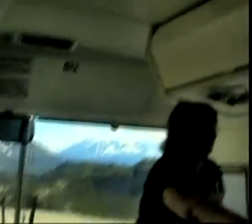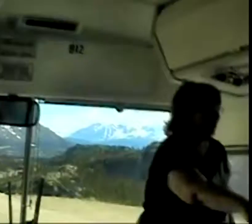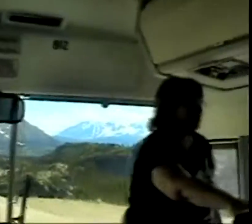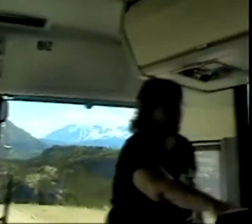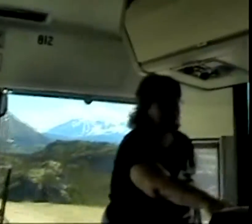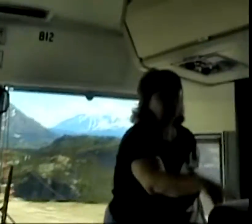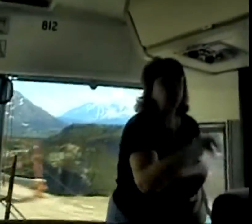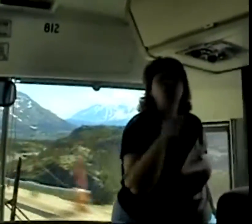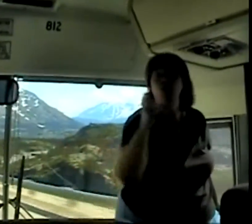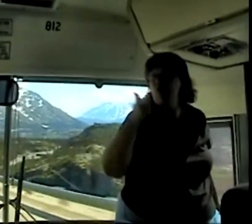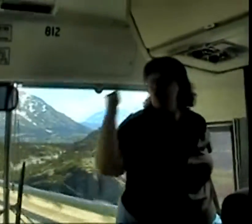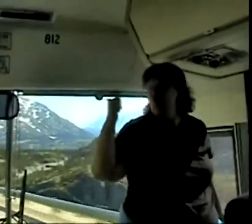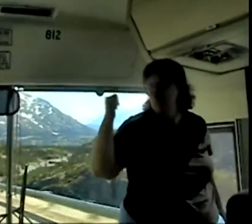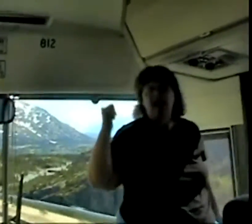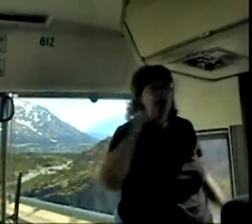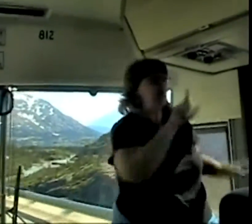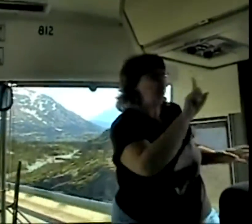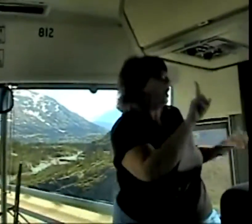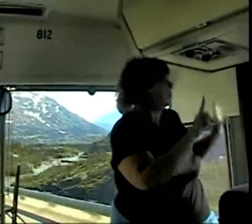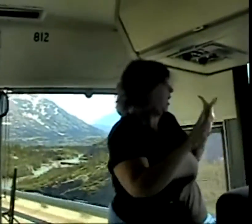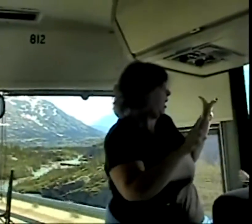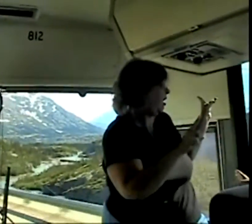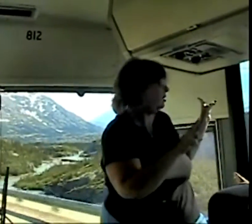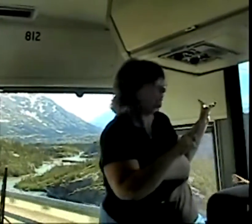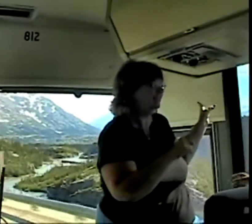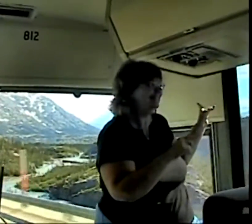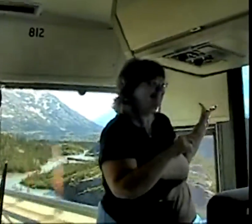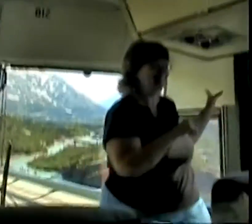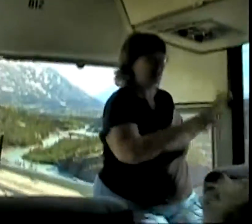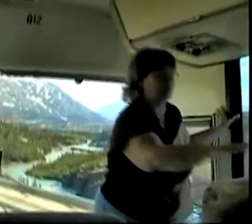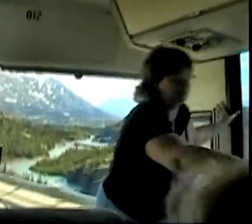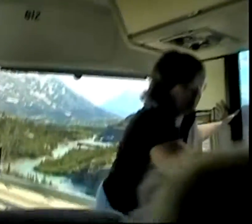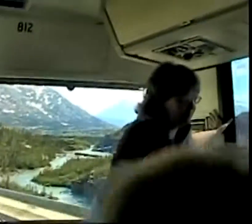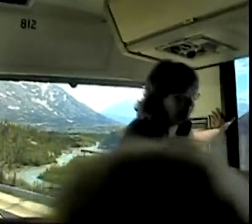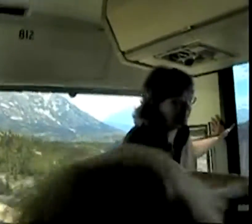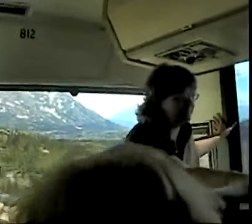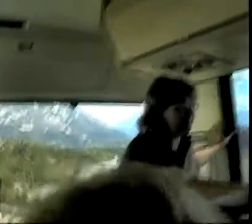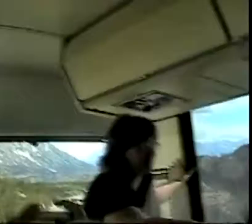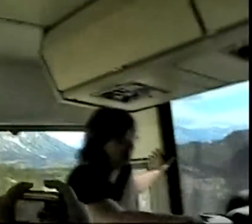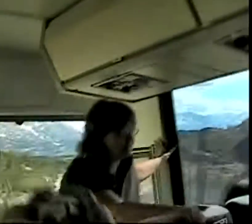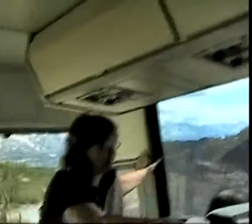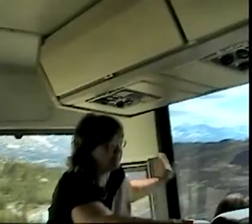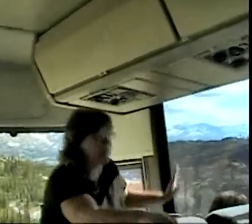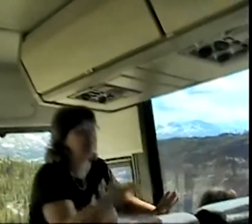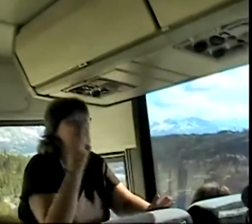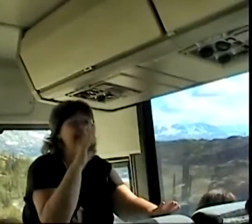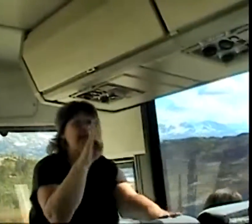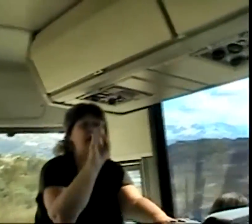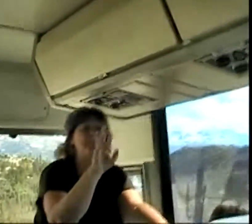Straight ahead to about 1 o'clock, you'll see Bernard Lake, named after